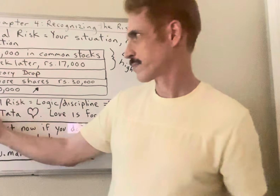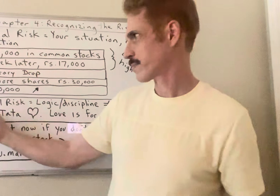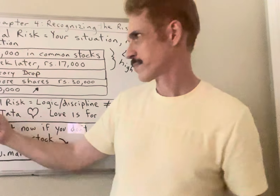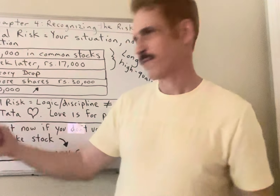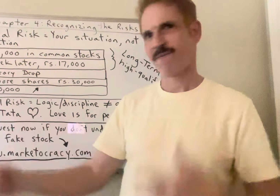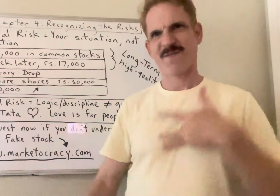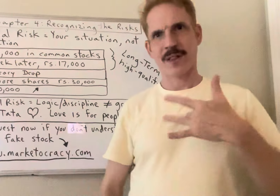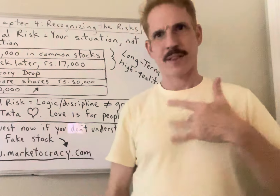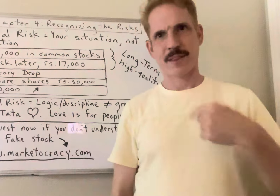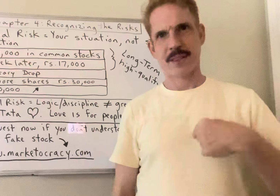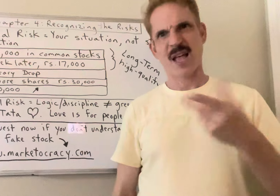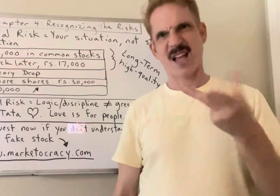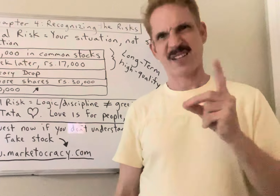not questioning him, but.